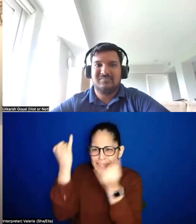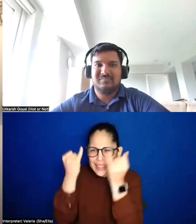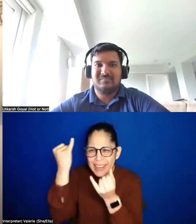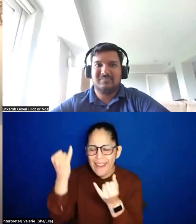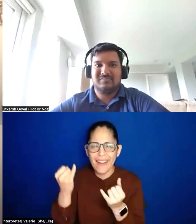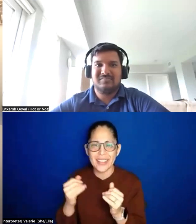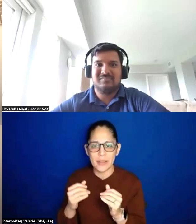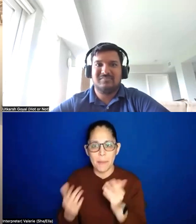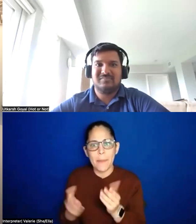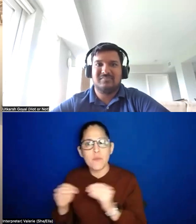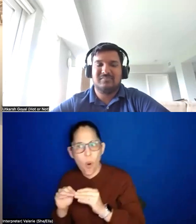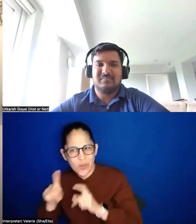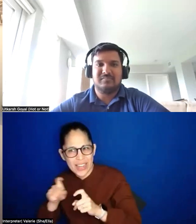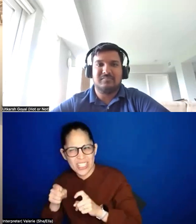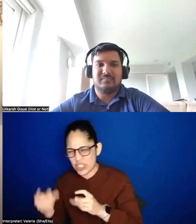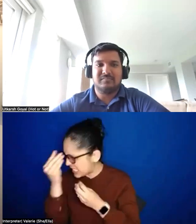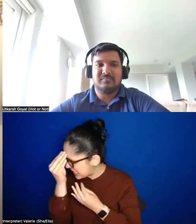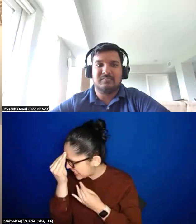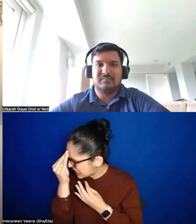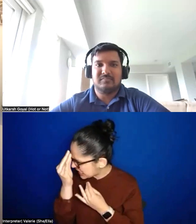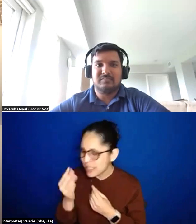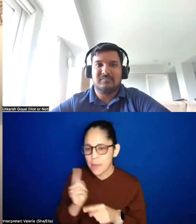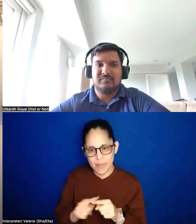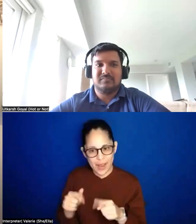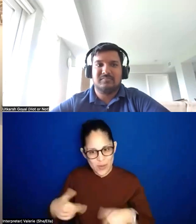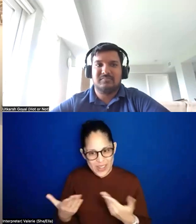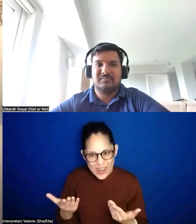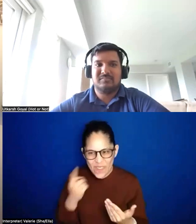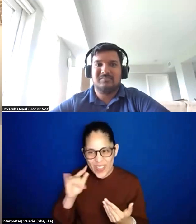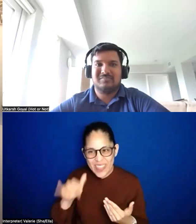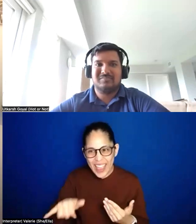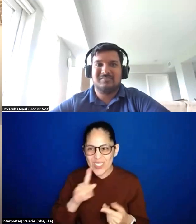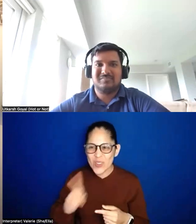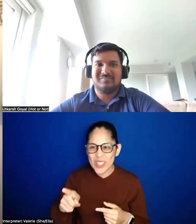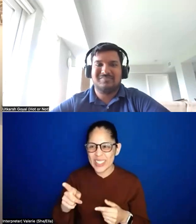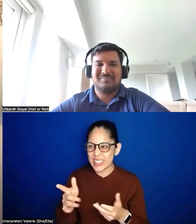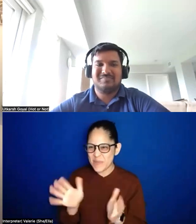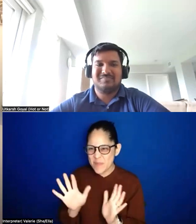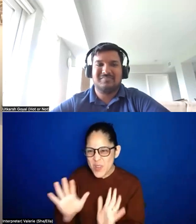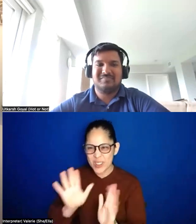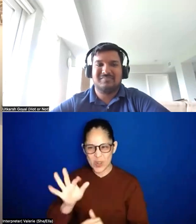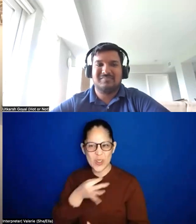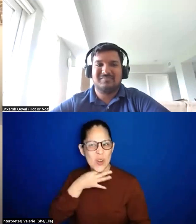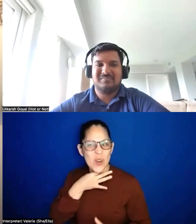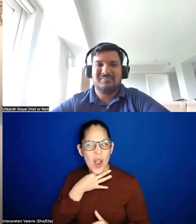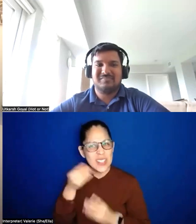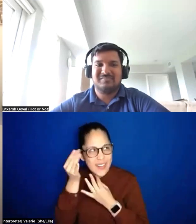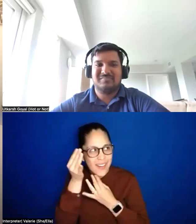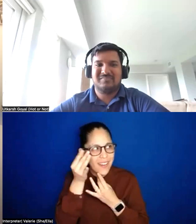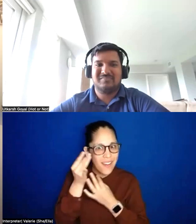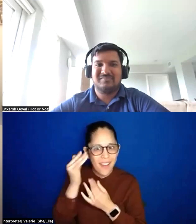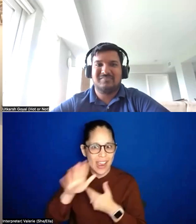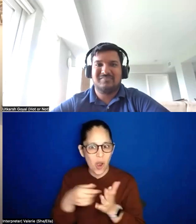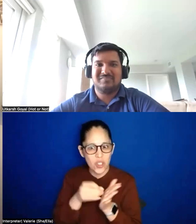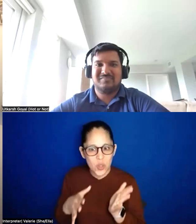more questions as well, but that's what we're here about. We're here to really, really push that curiosity engine and get all of our students